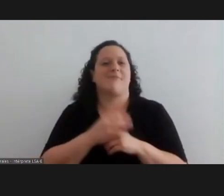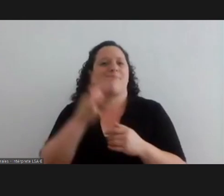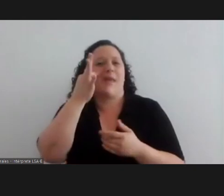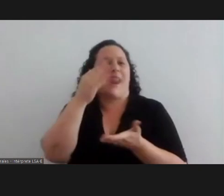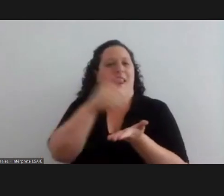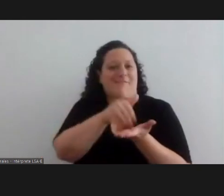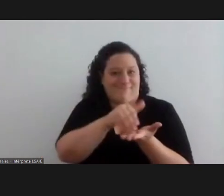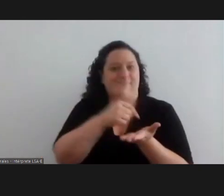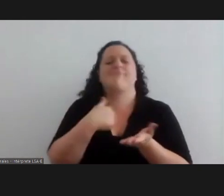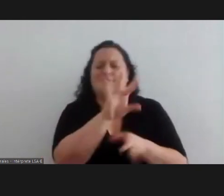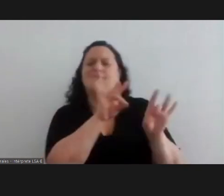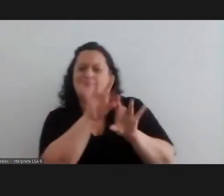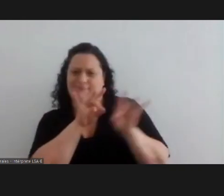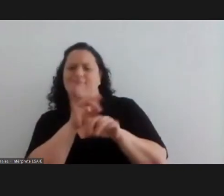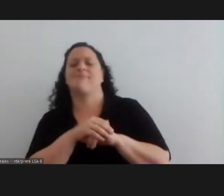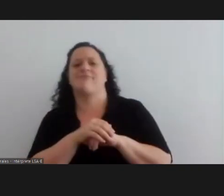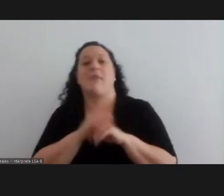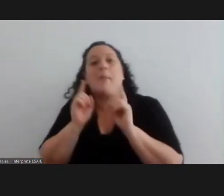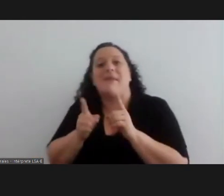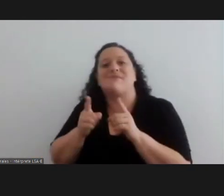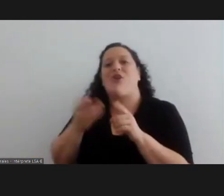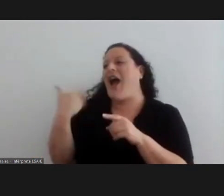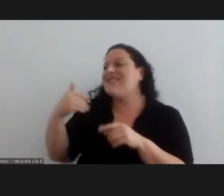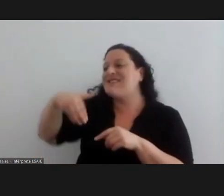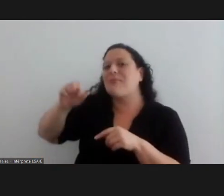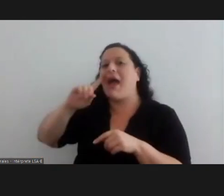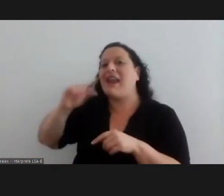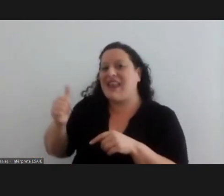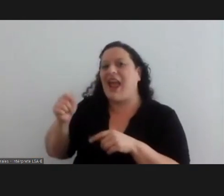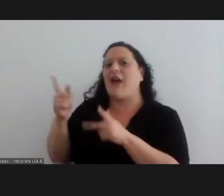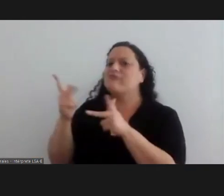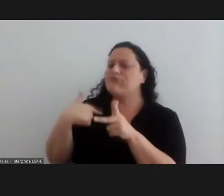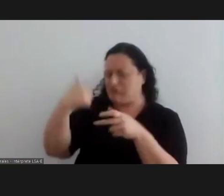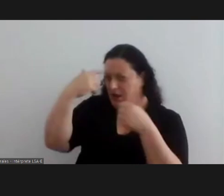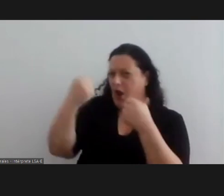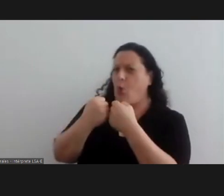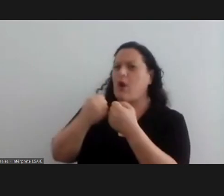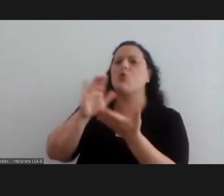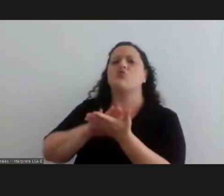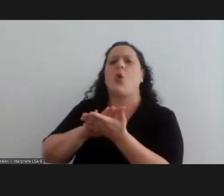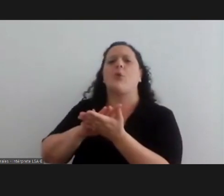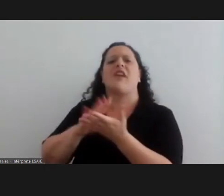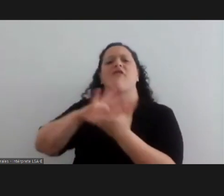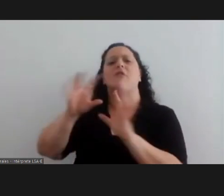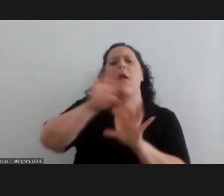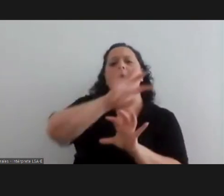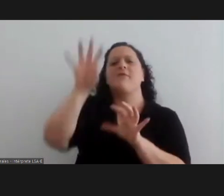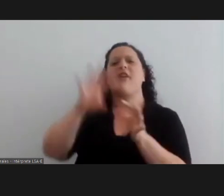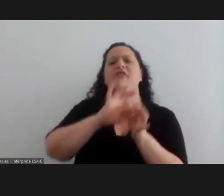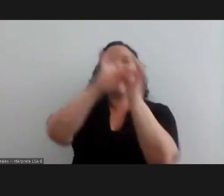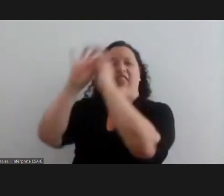that going back to what maria said before first of all the federalization concept is very important secondly